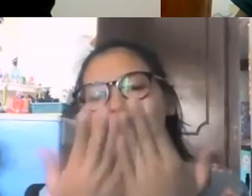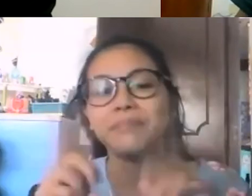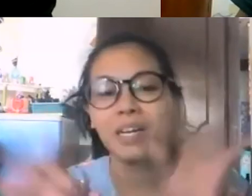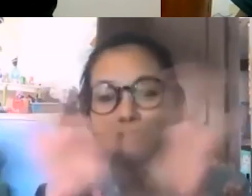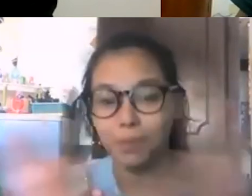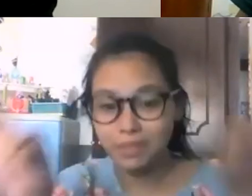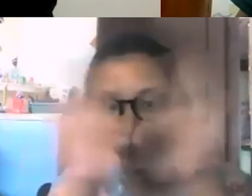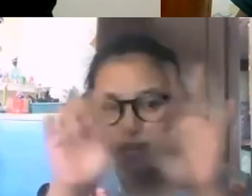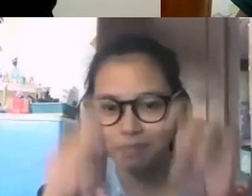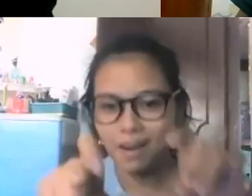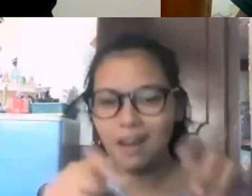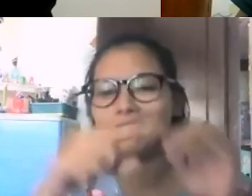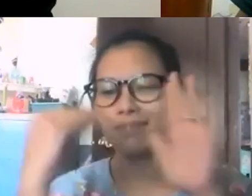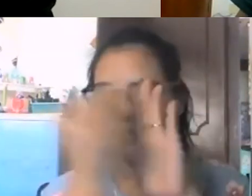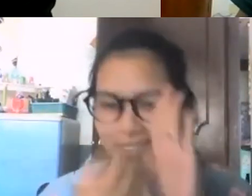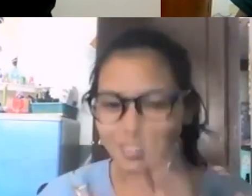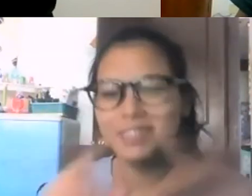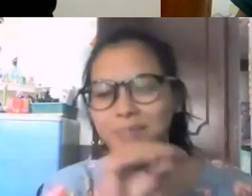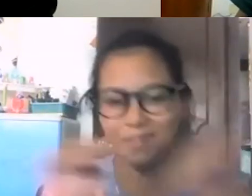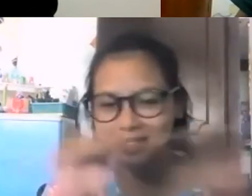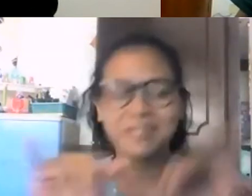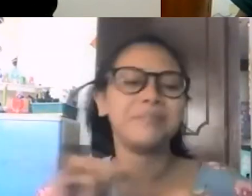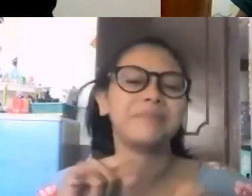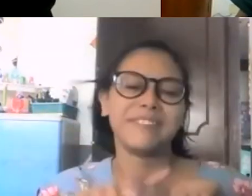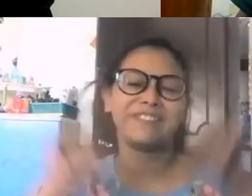be a variant in the dictionary.